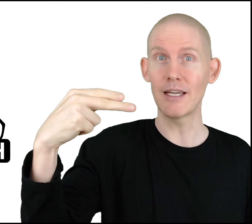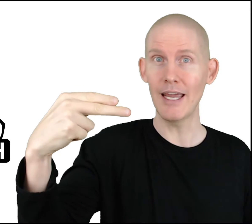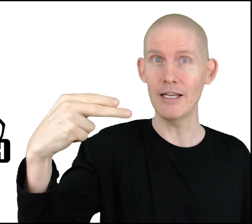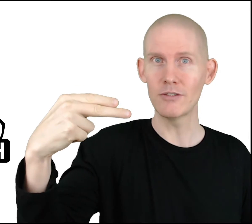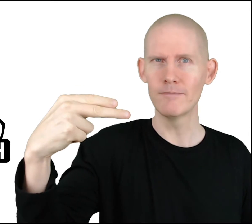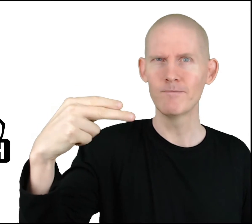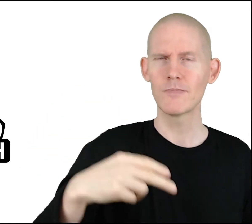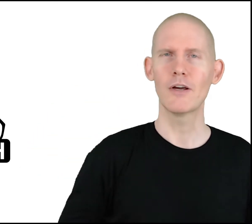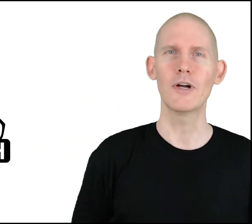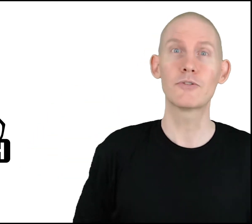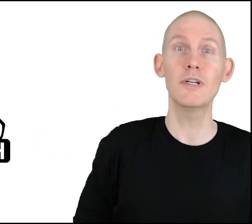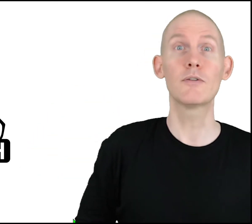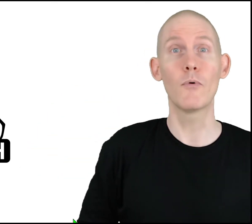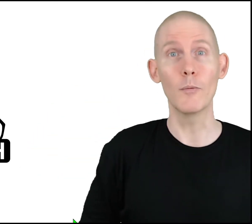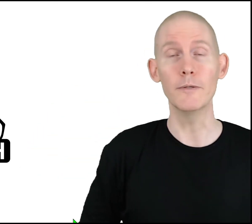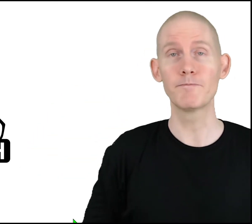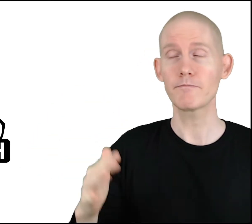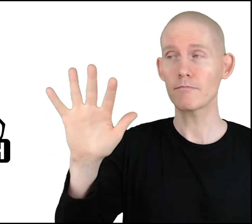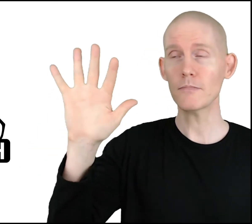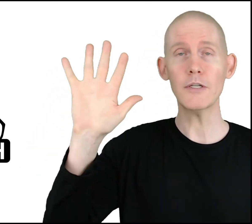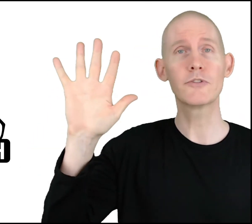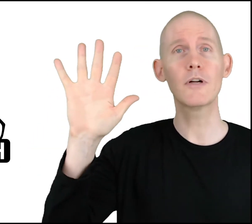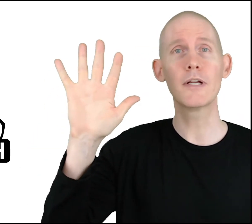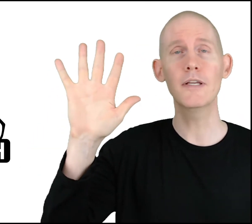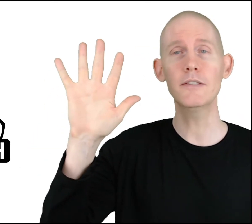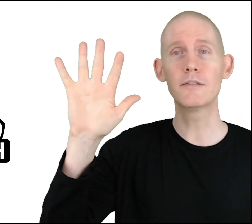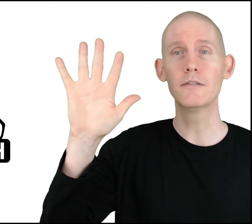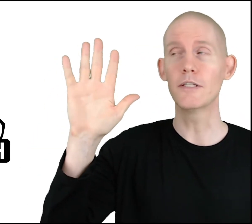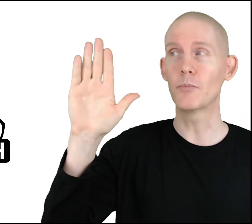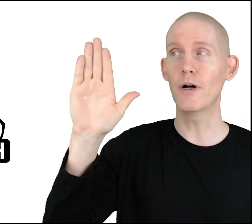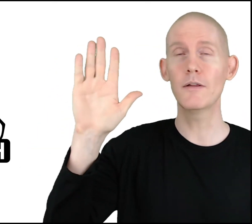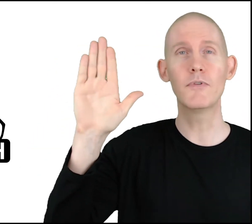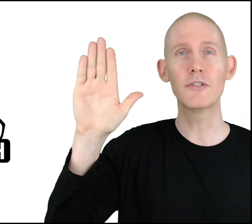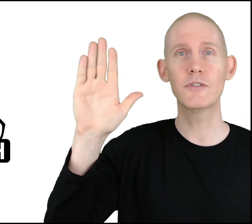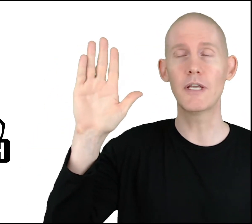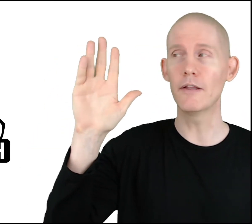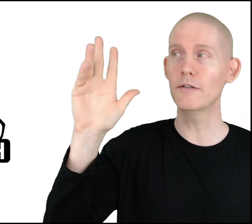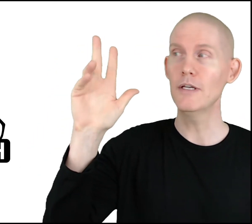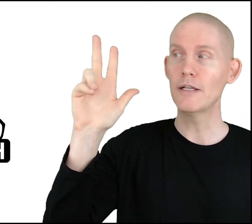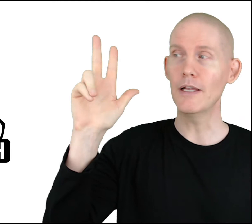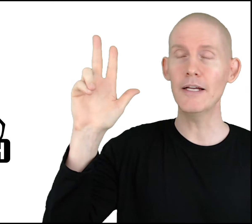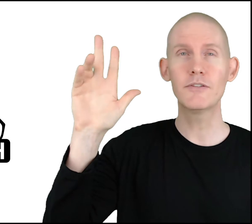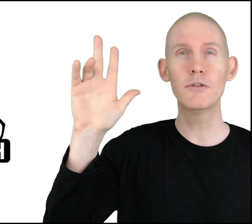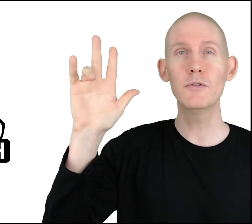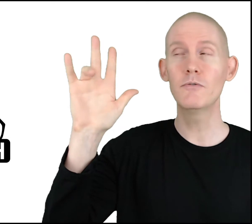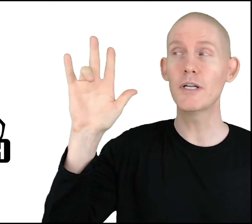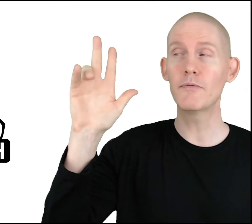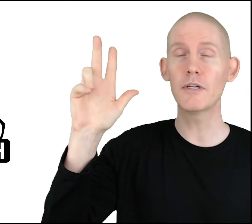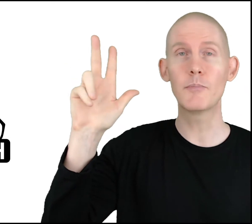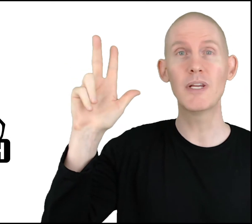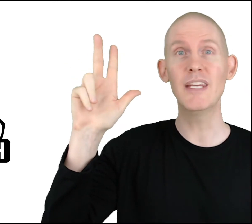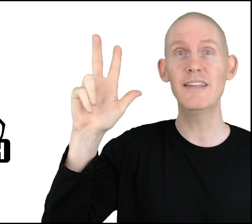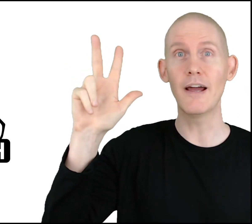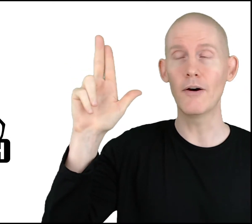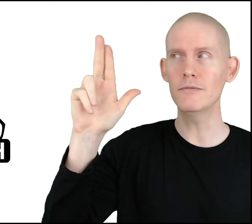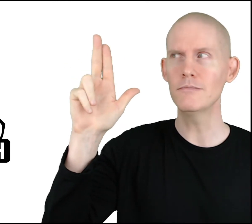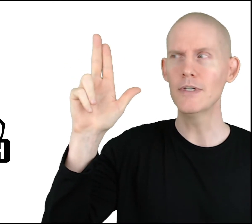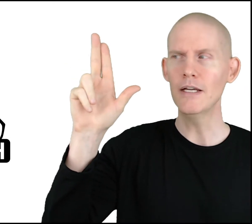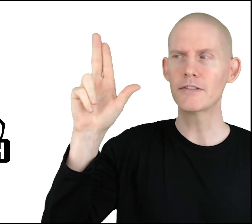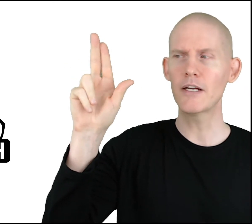H. All right, so let's form it. Start like this. Let's put all the fingers together. The last 2, ring finger, pinky down. Let's take our